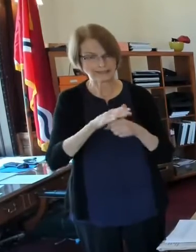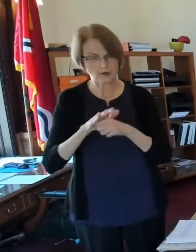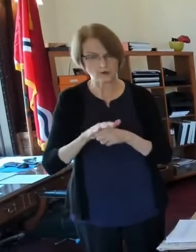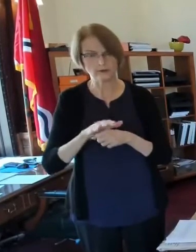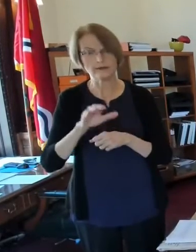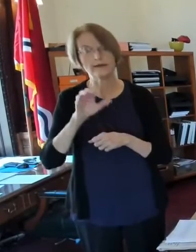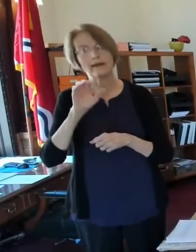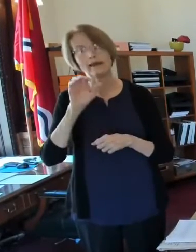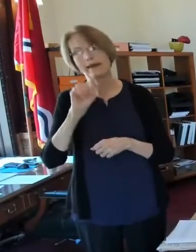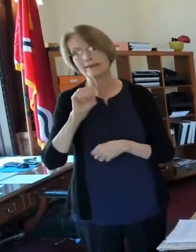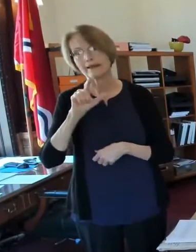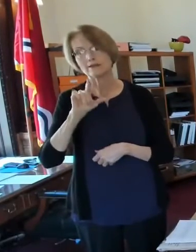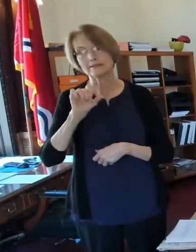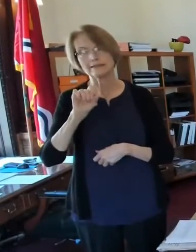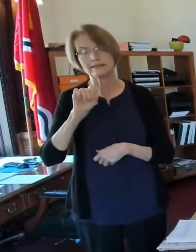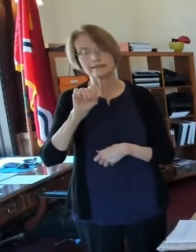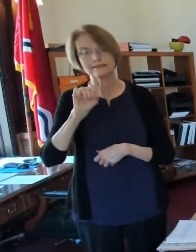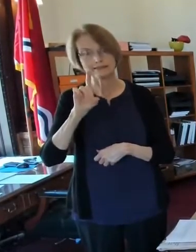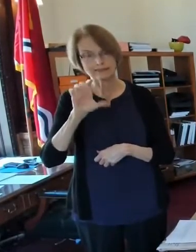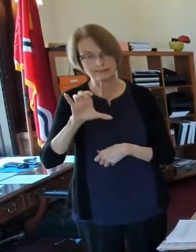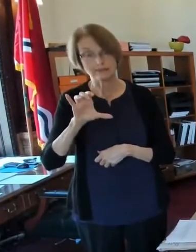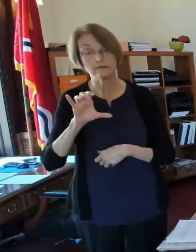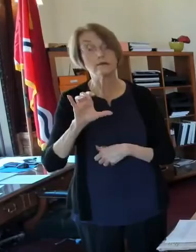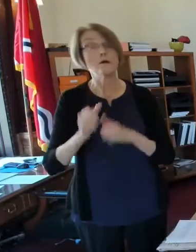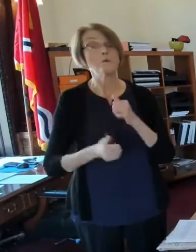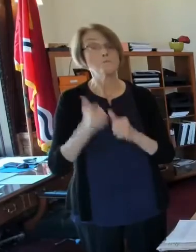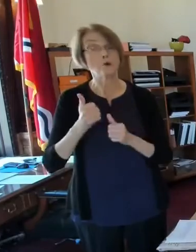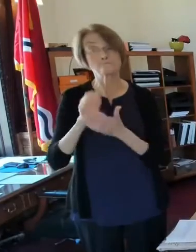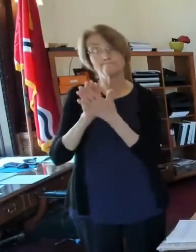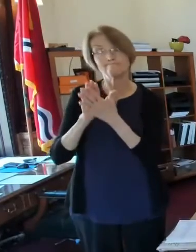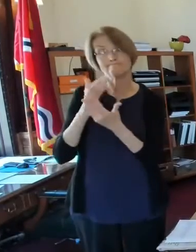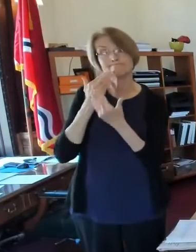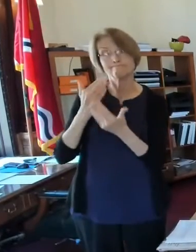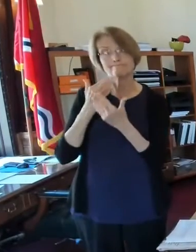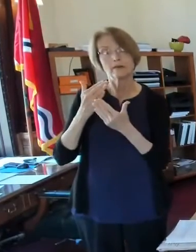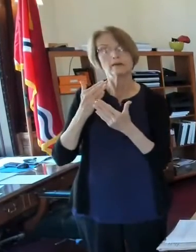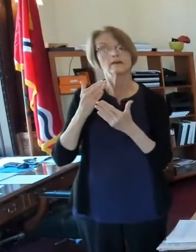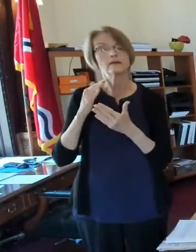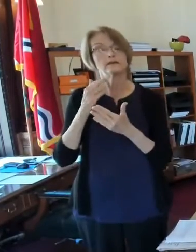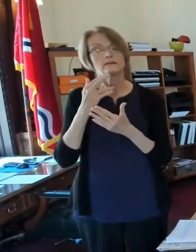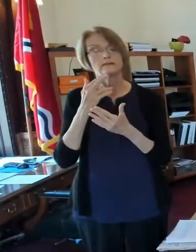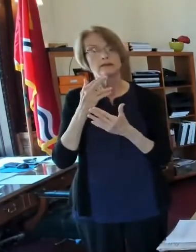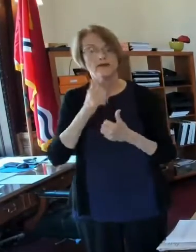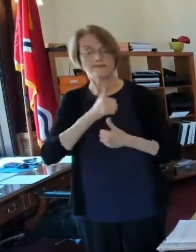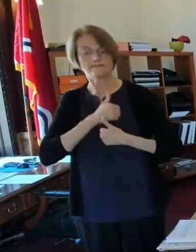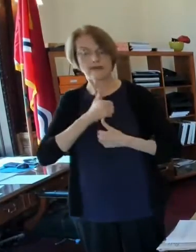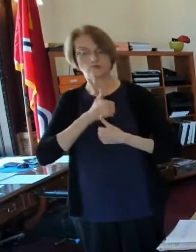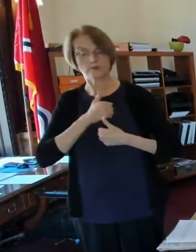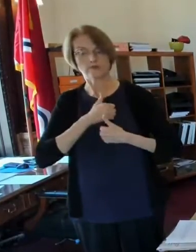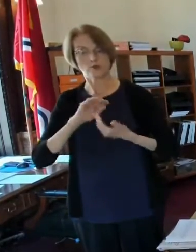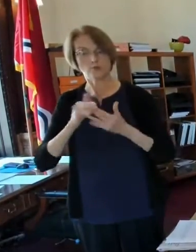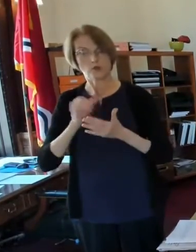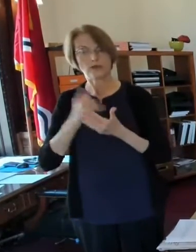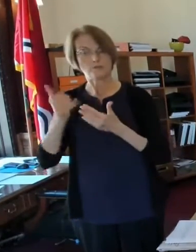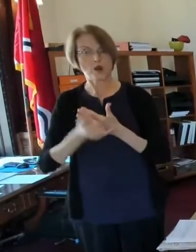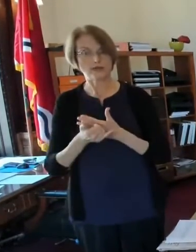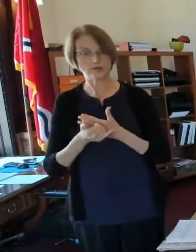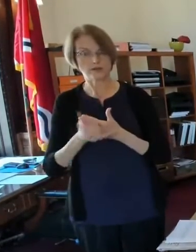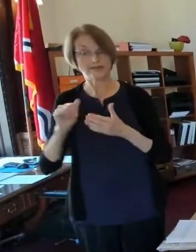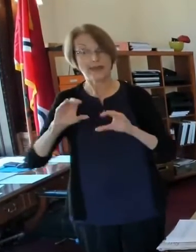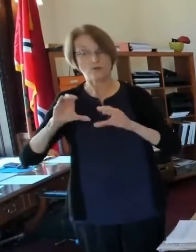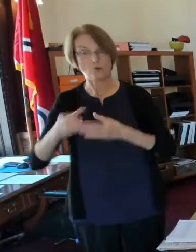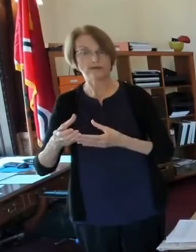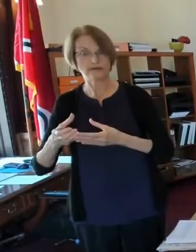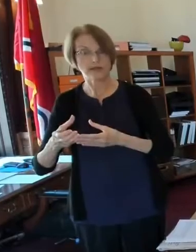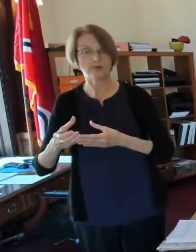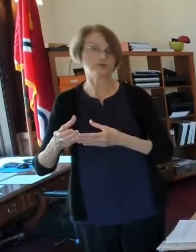SLDC. But mostly the credit has to go to the Tiny House or the Veterans Community Project, which is the